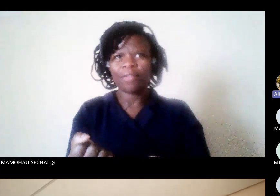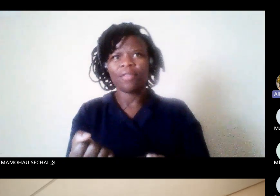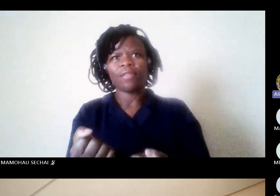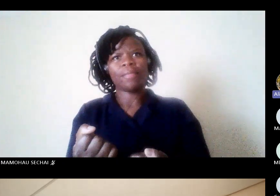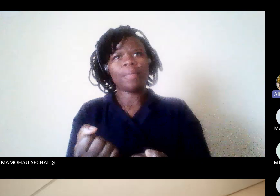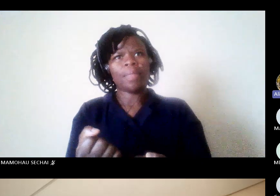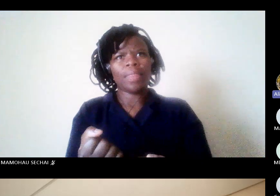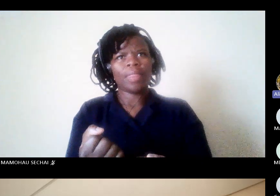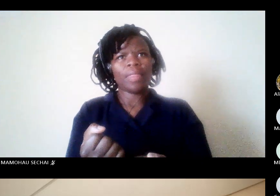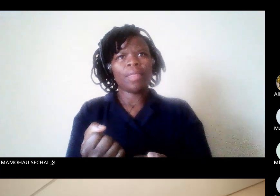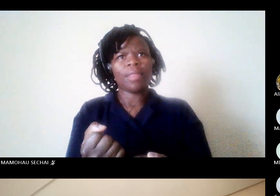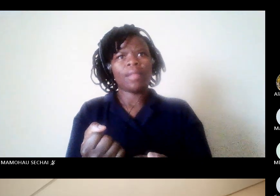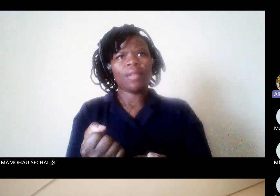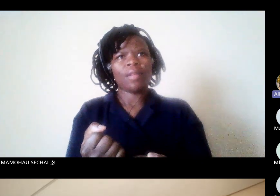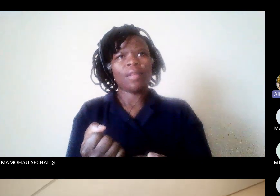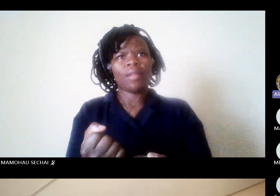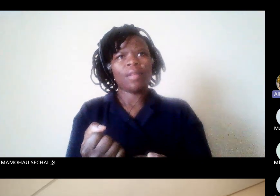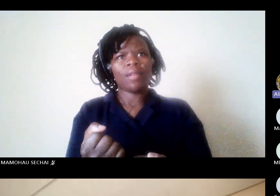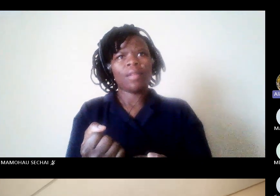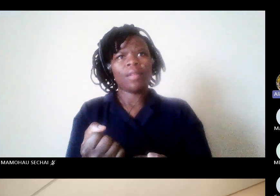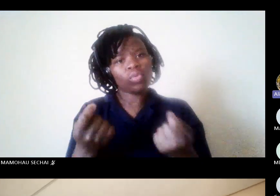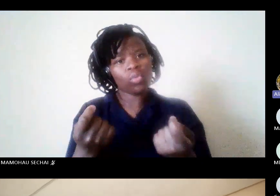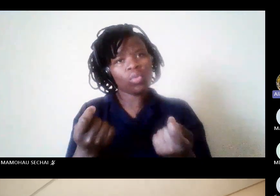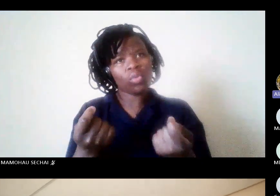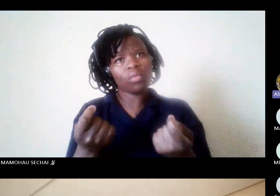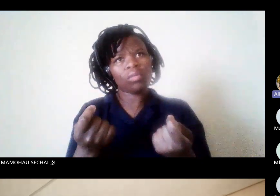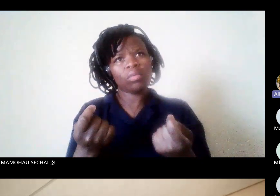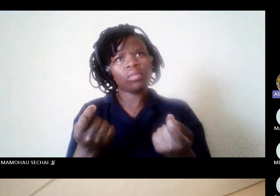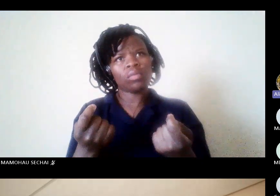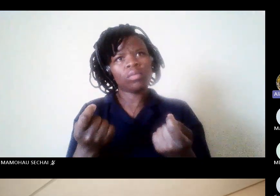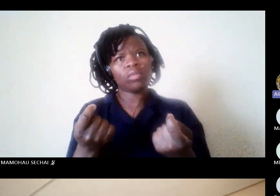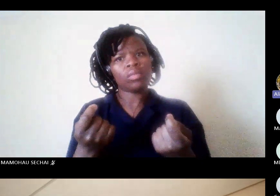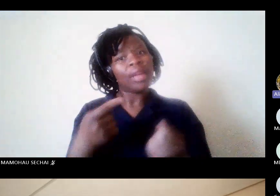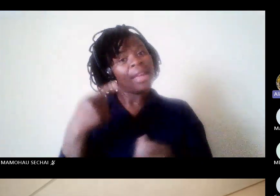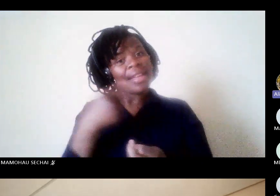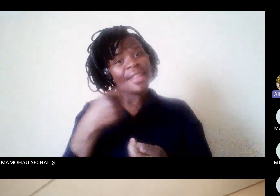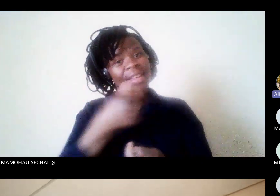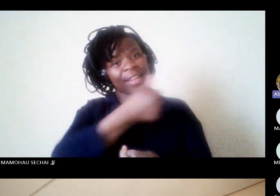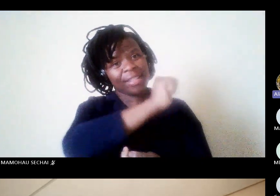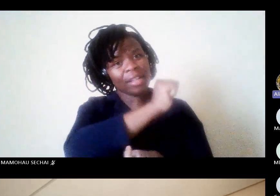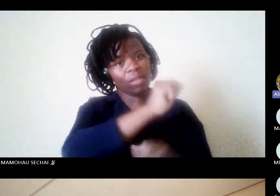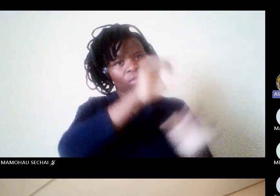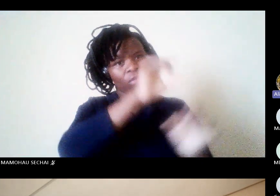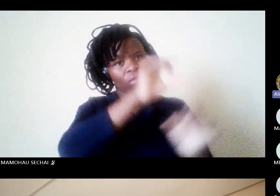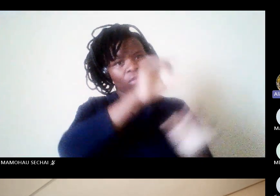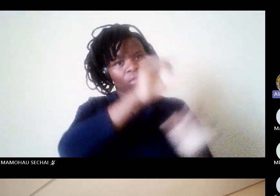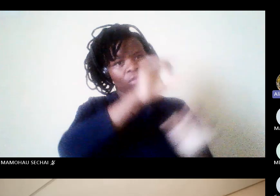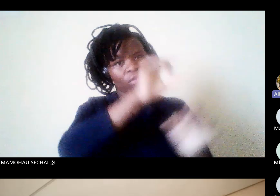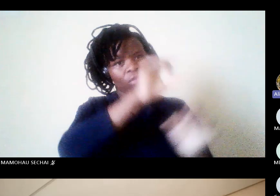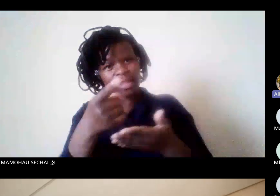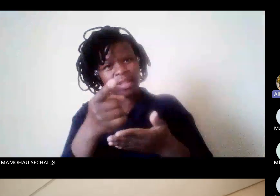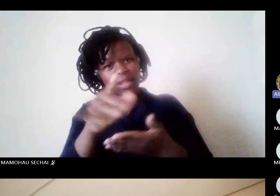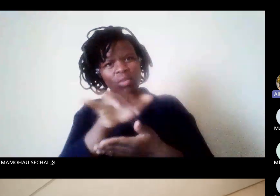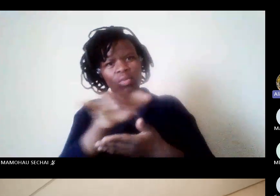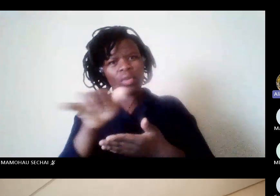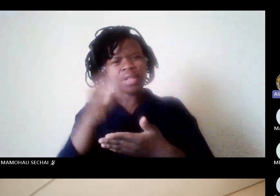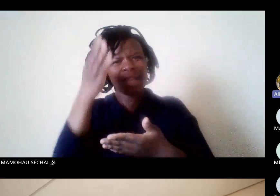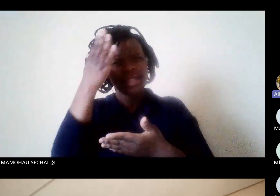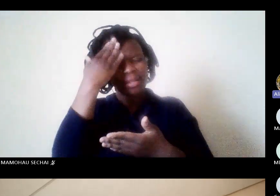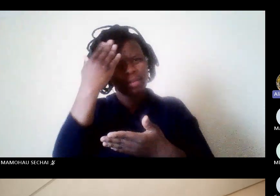in a world of, to him, he has lost something that he has known for quite some time, and